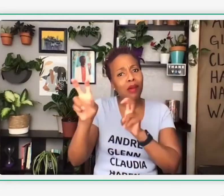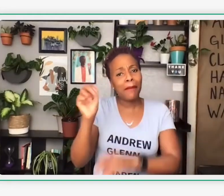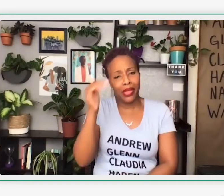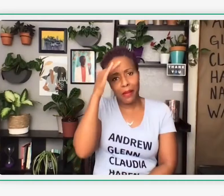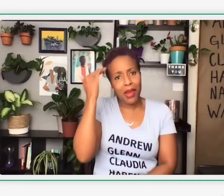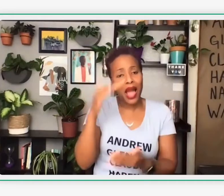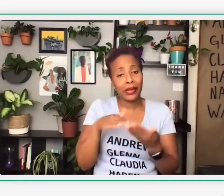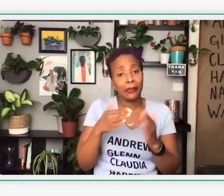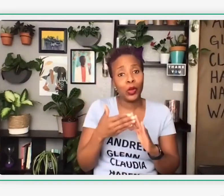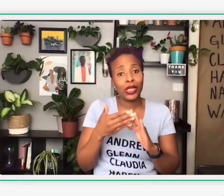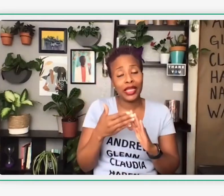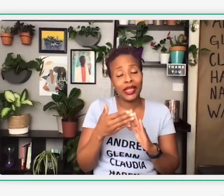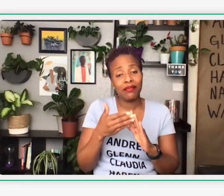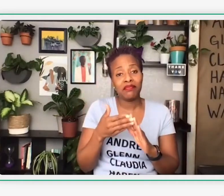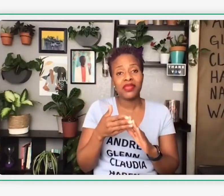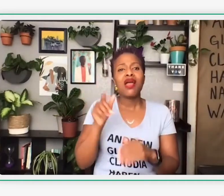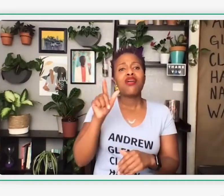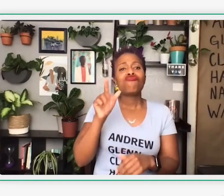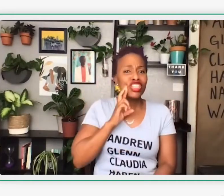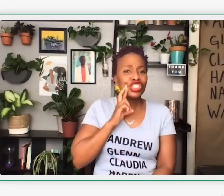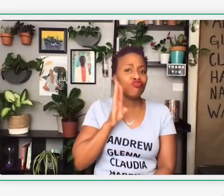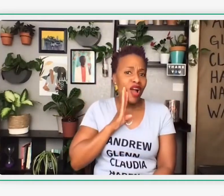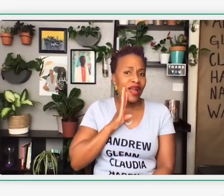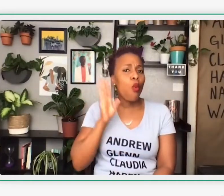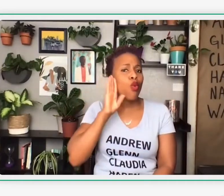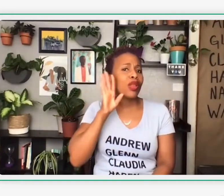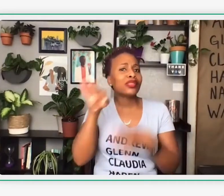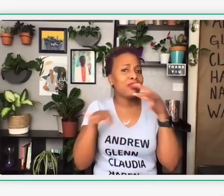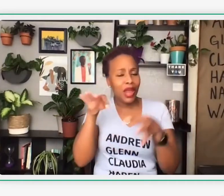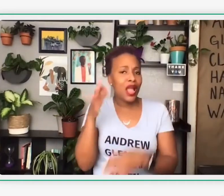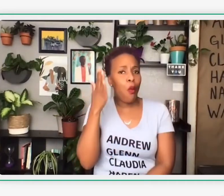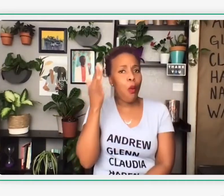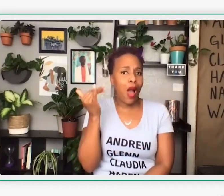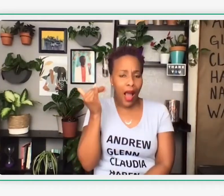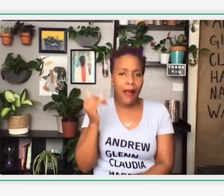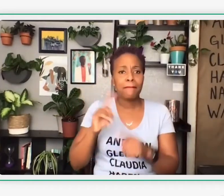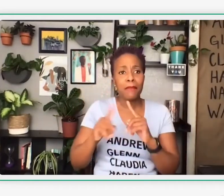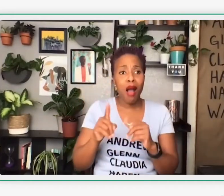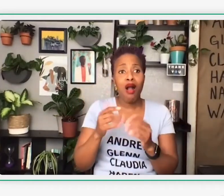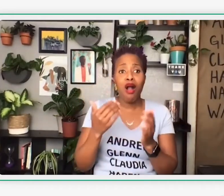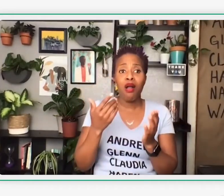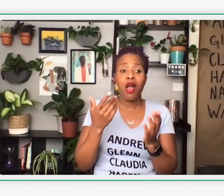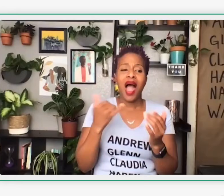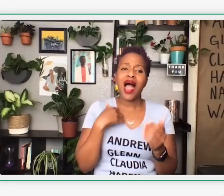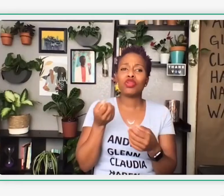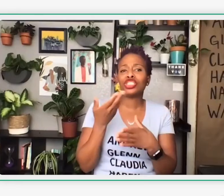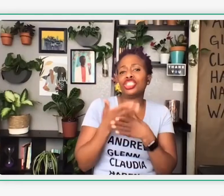This is a very important topic in the Black community. Richie Bryant will explain